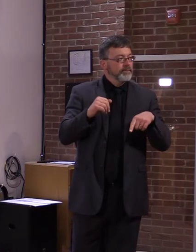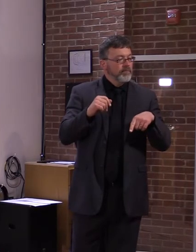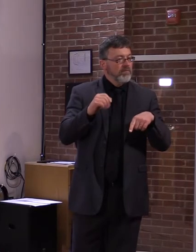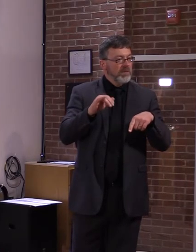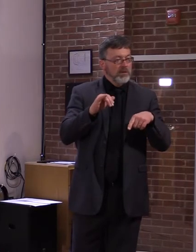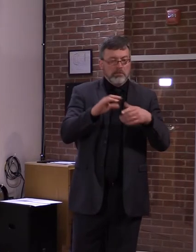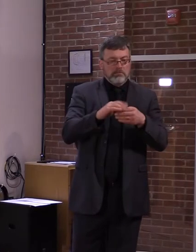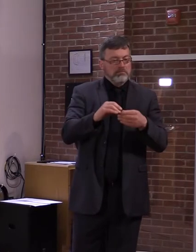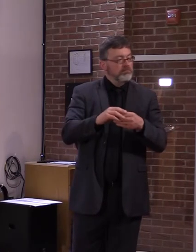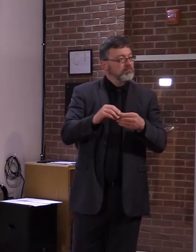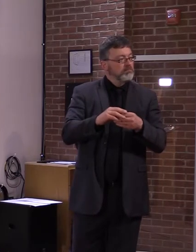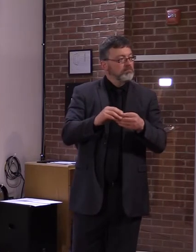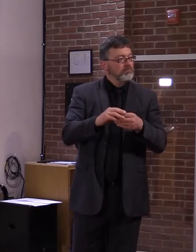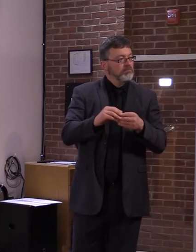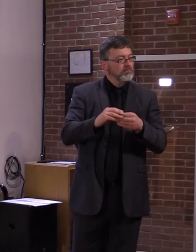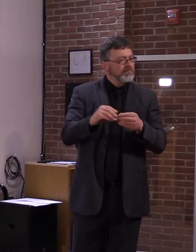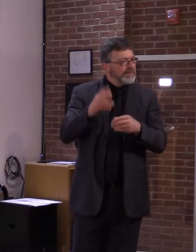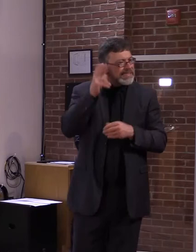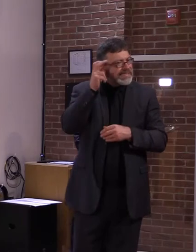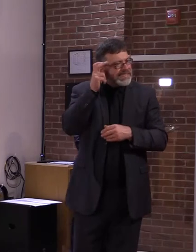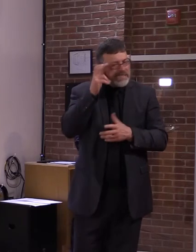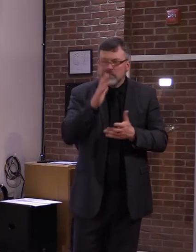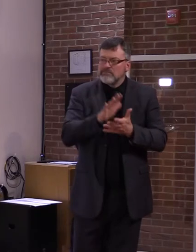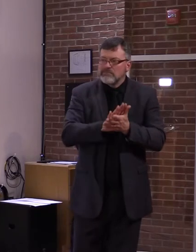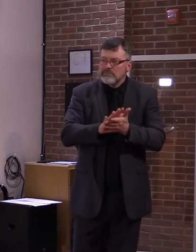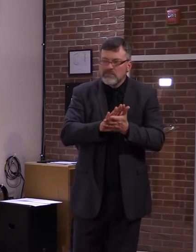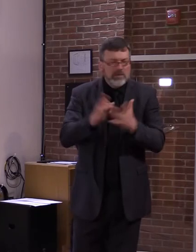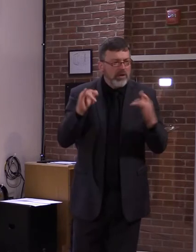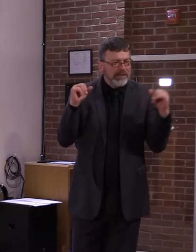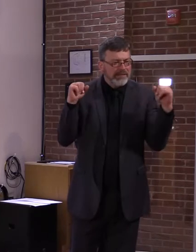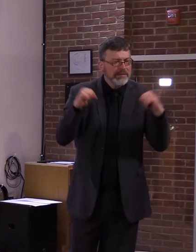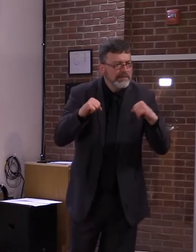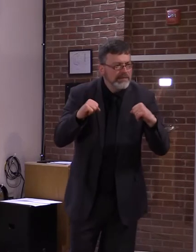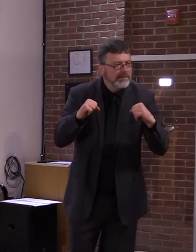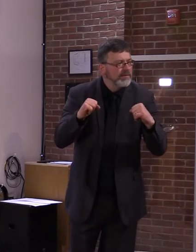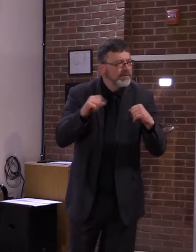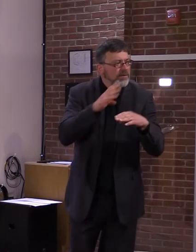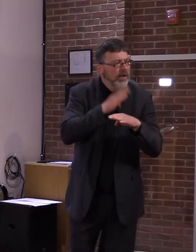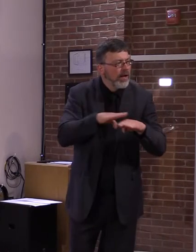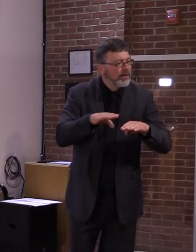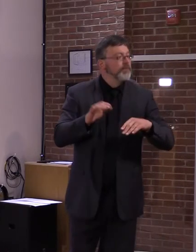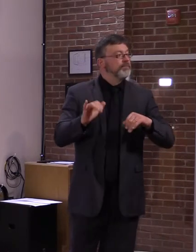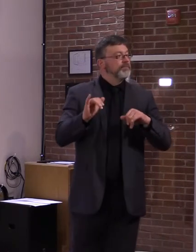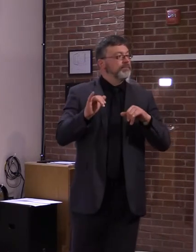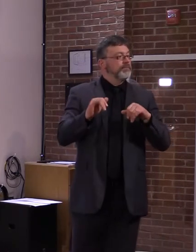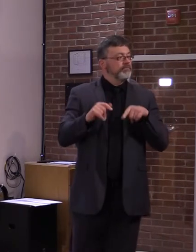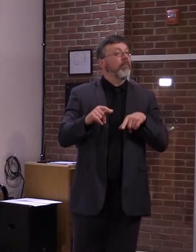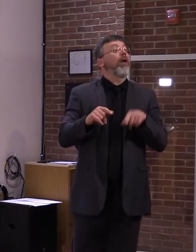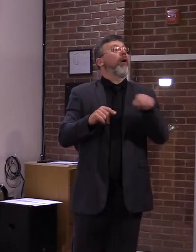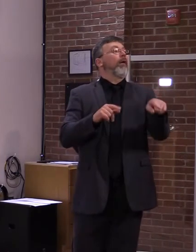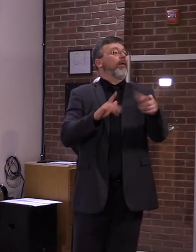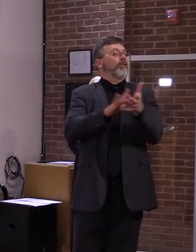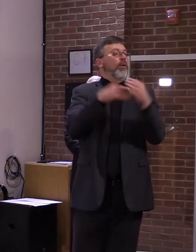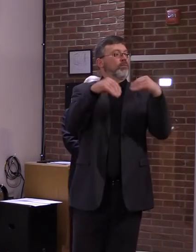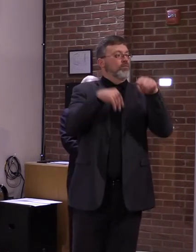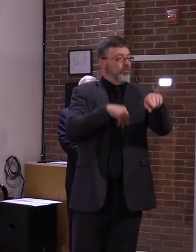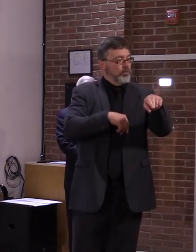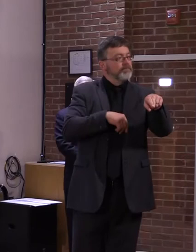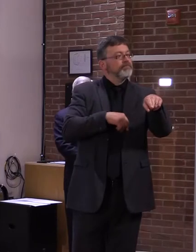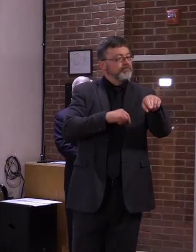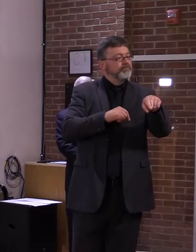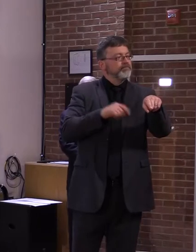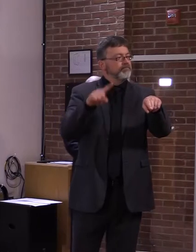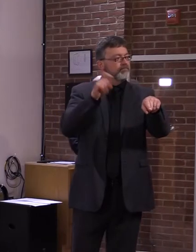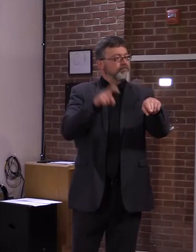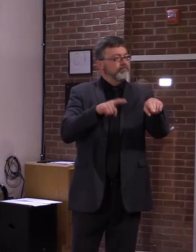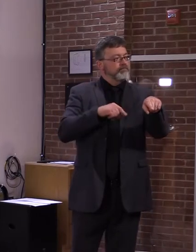their stores where they come up with a big pile of incentives to get people to get vaccinated, including a trip to the Super